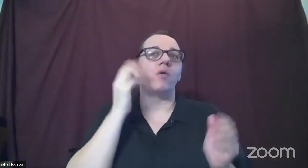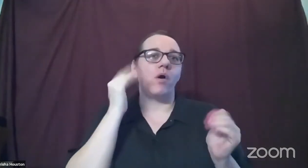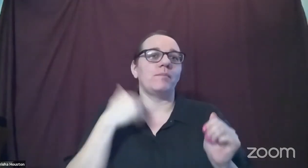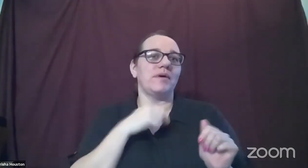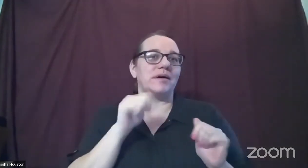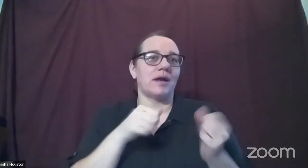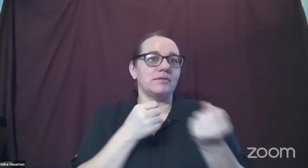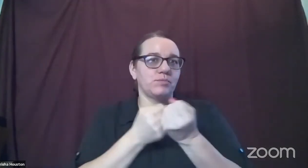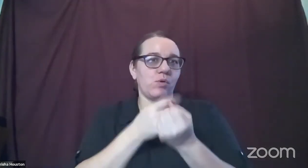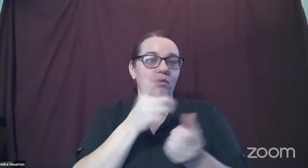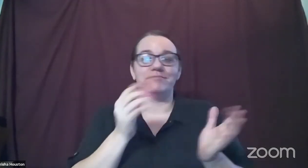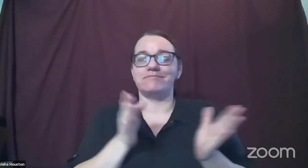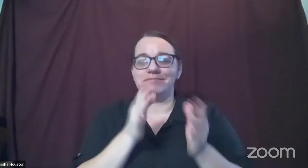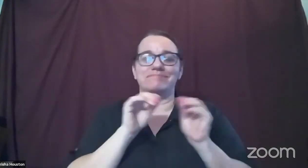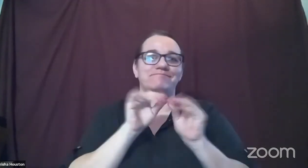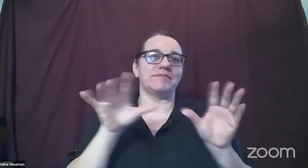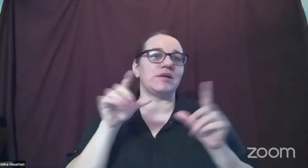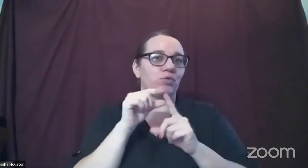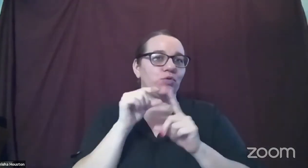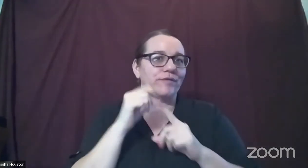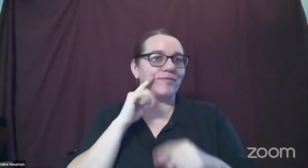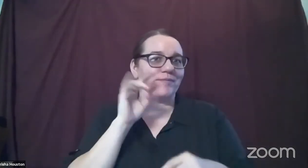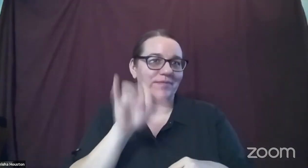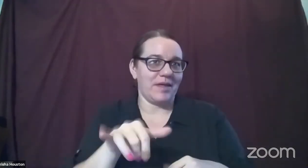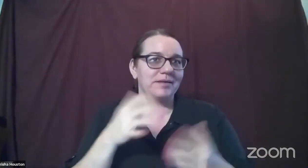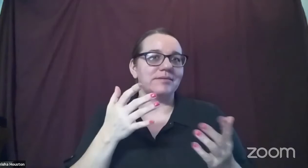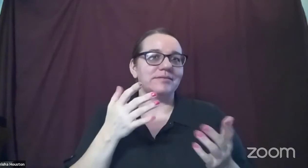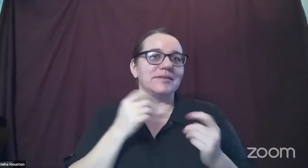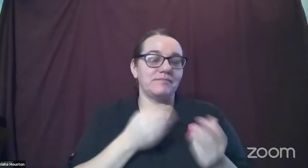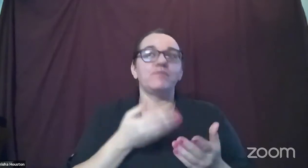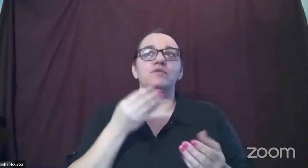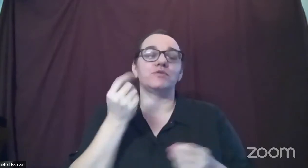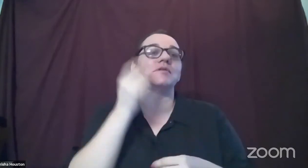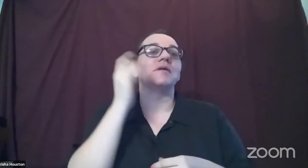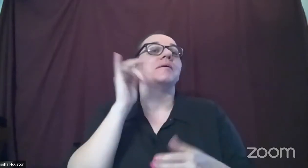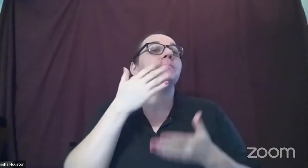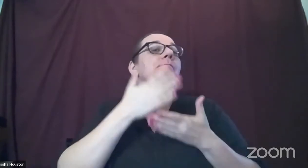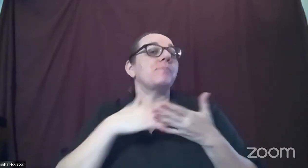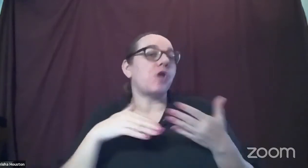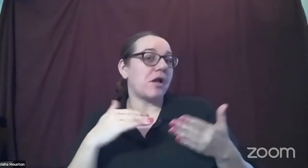And as a board, we hope that we can support that and getting that word out.